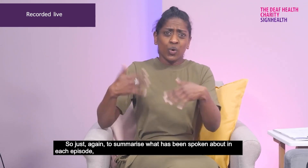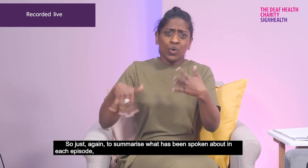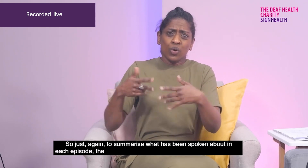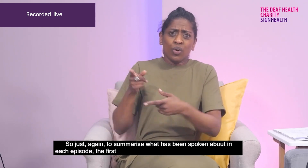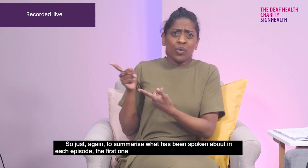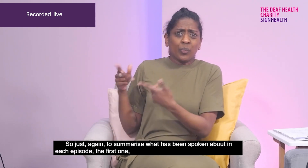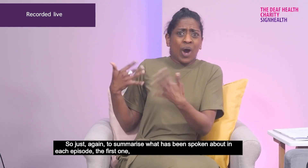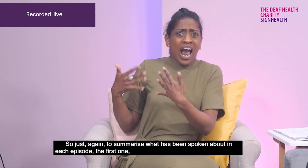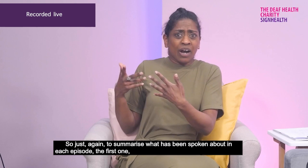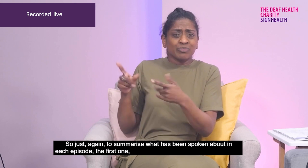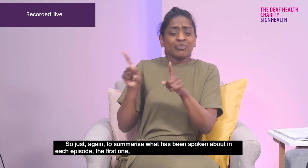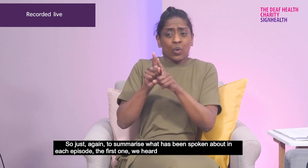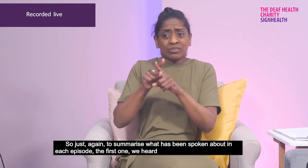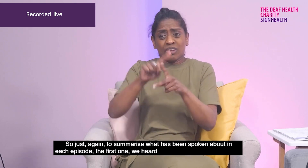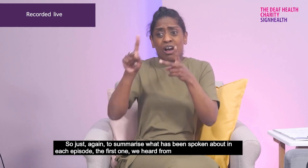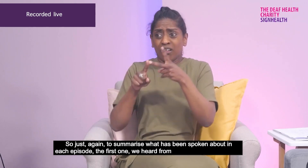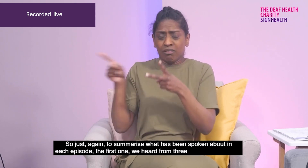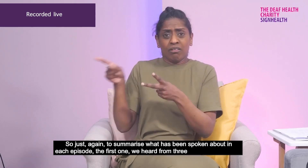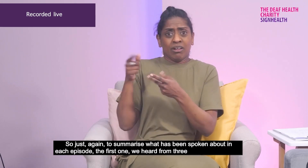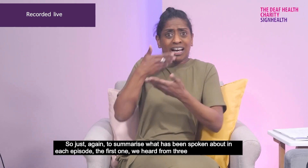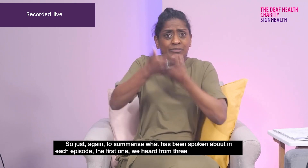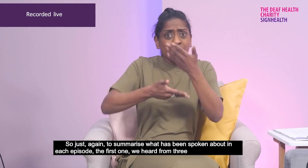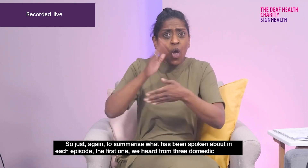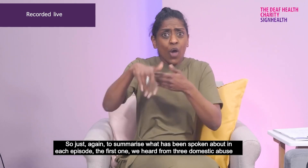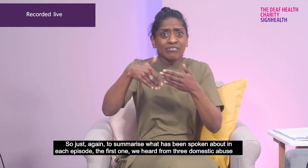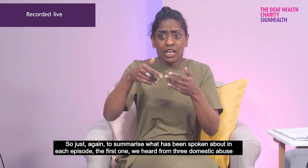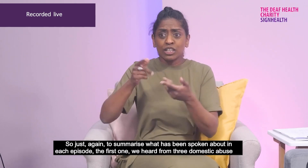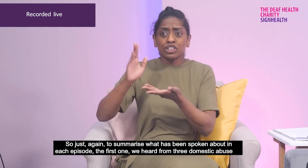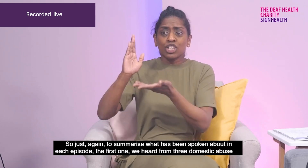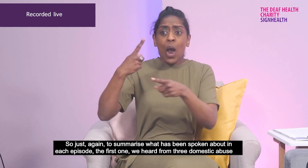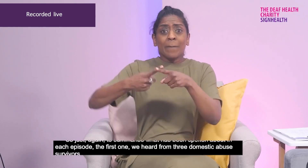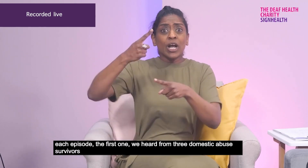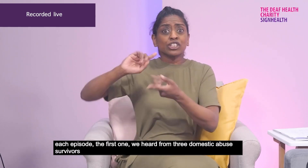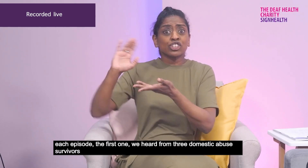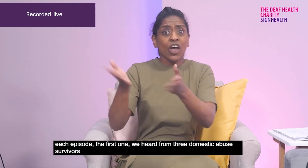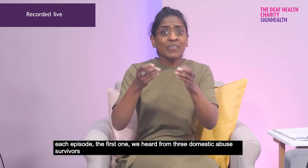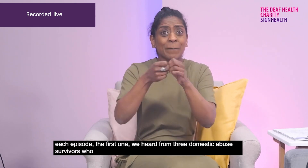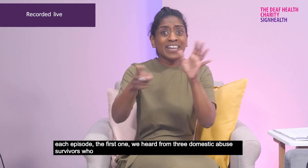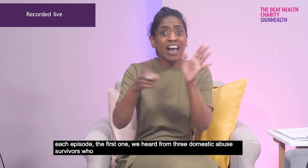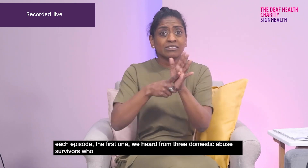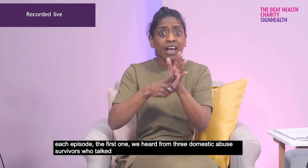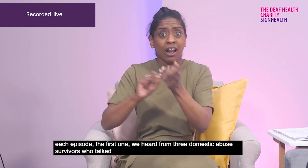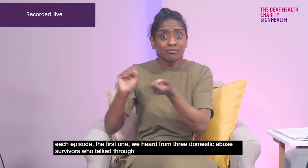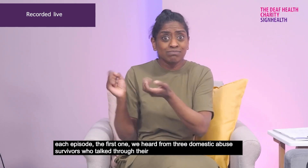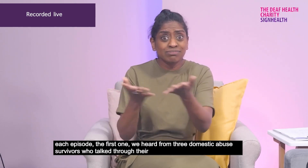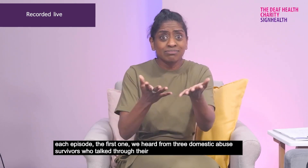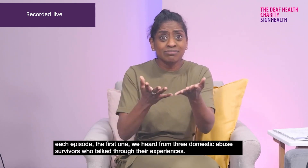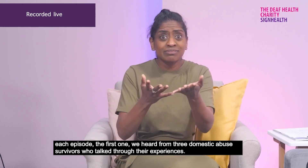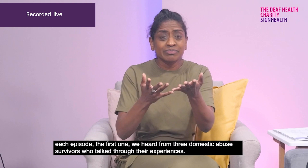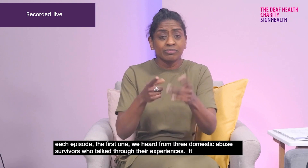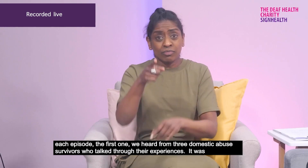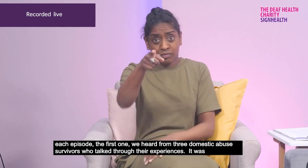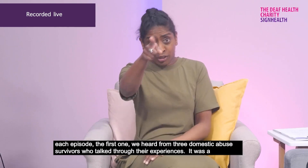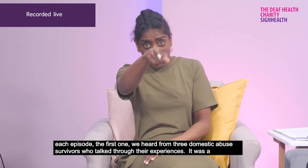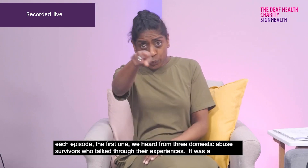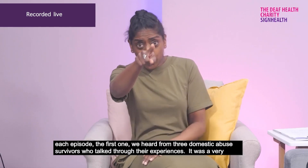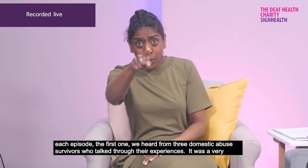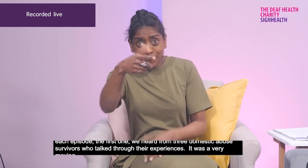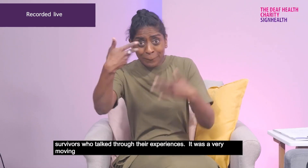had talked through their experiences. It was a very moving show. We then went on to talk about